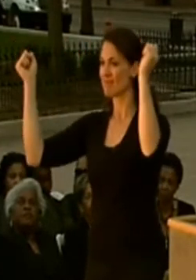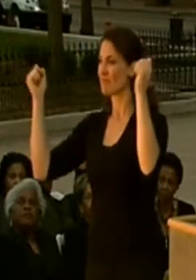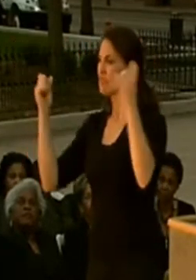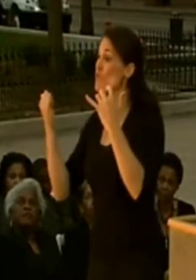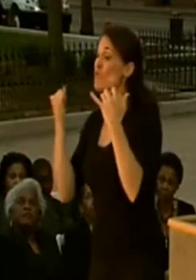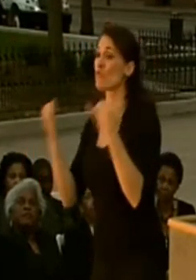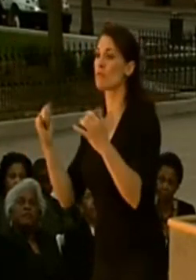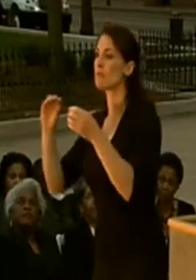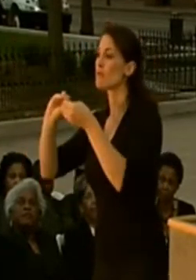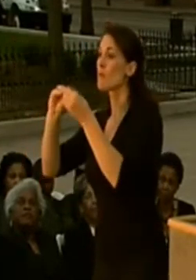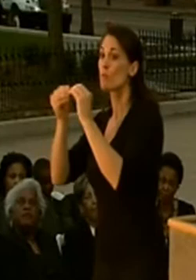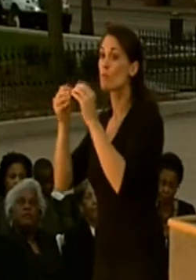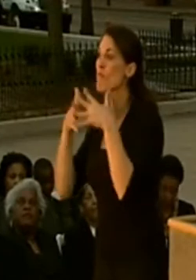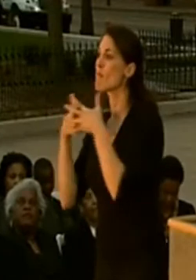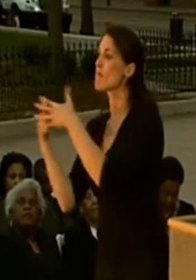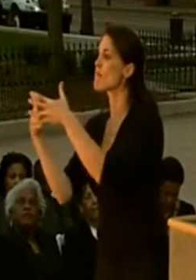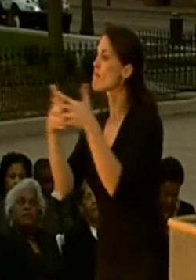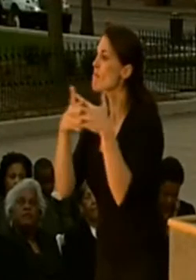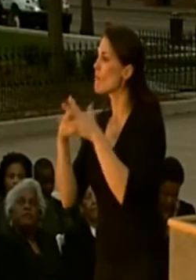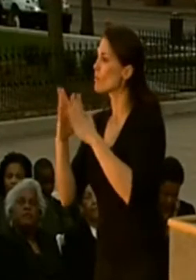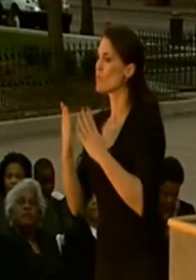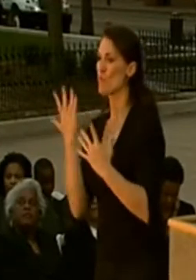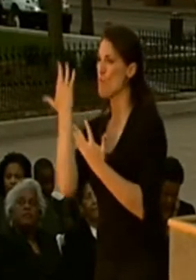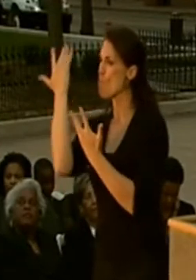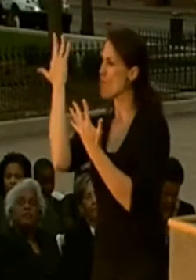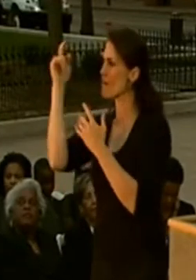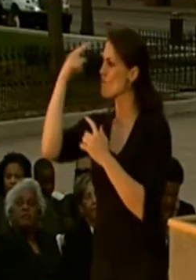of Americans waiting for a transplant.